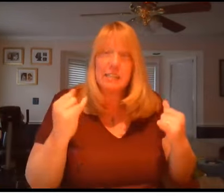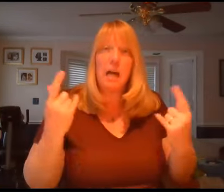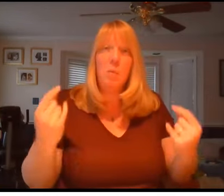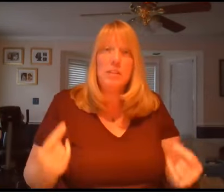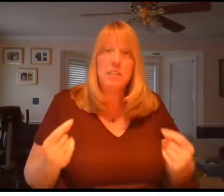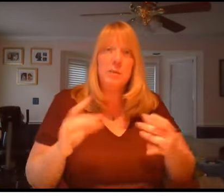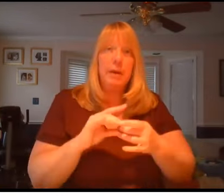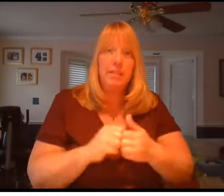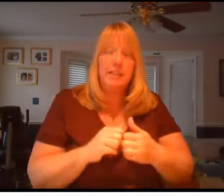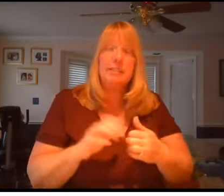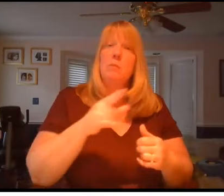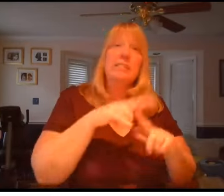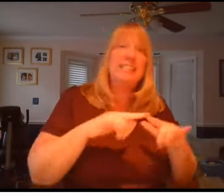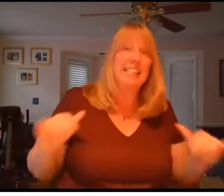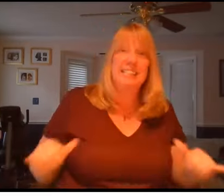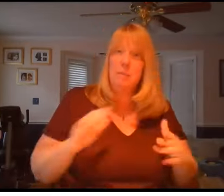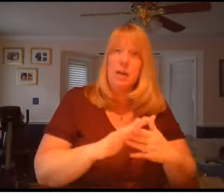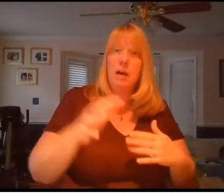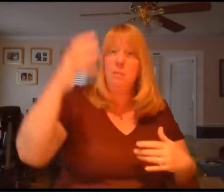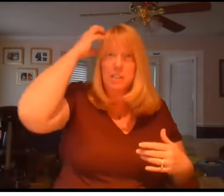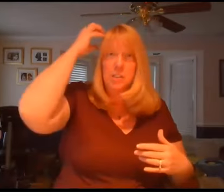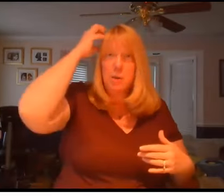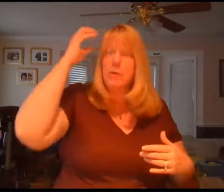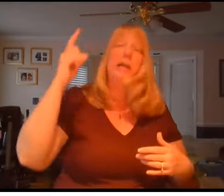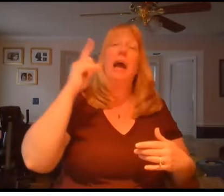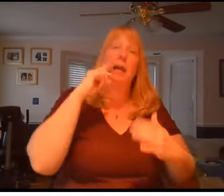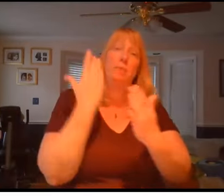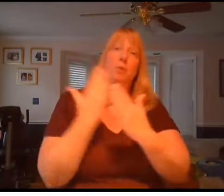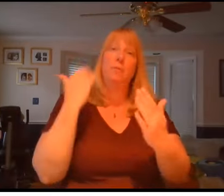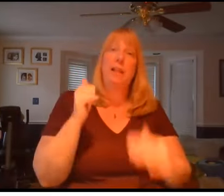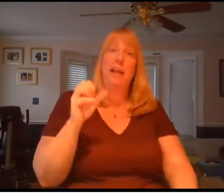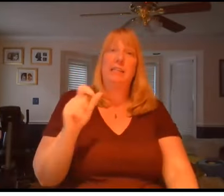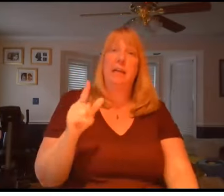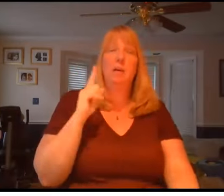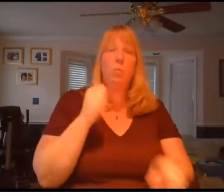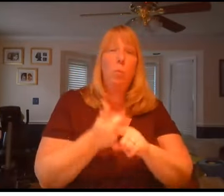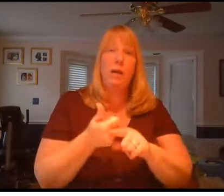There are a lot of different ideas about what to do about this. At the same time,